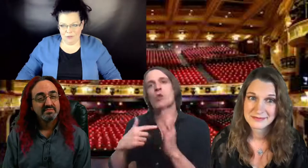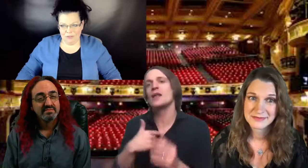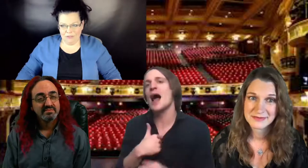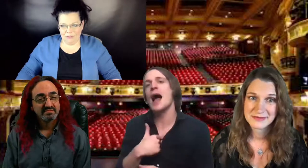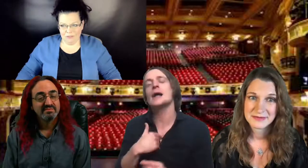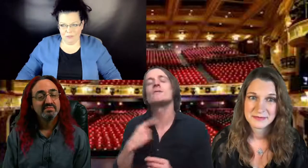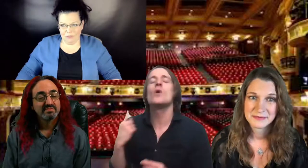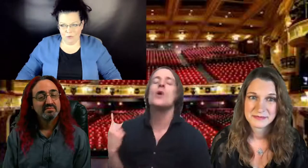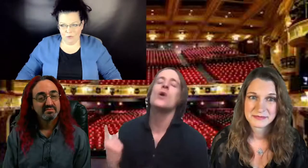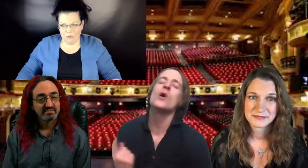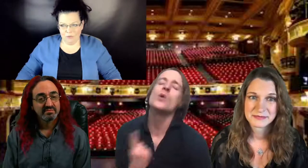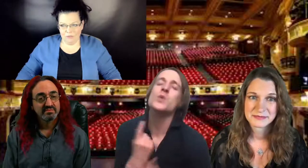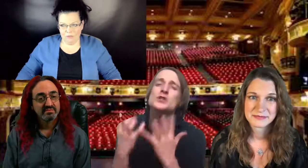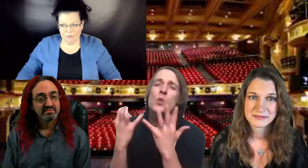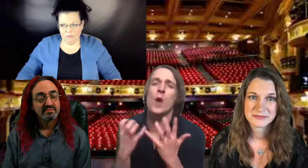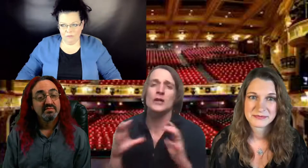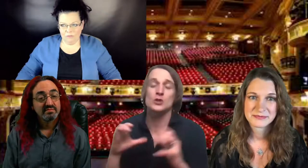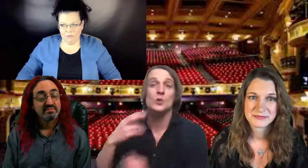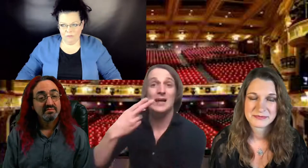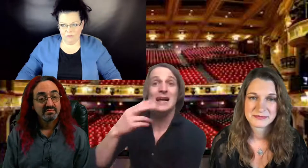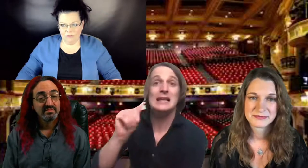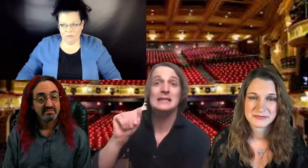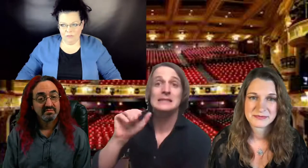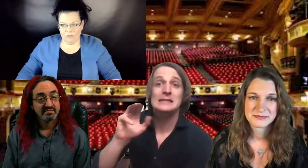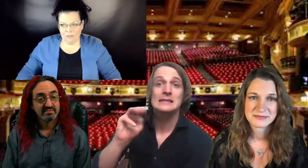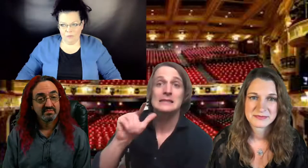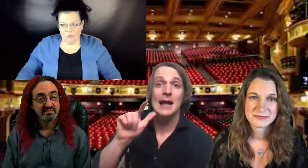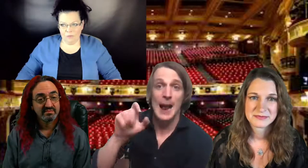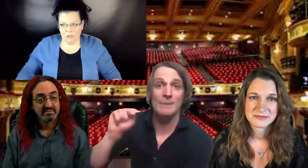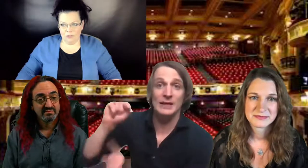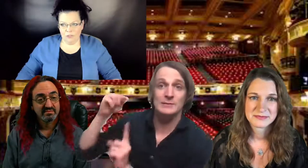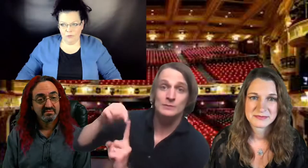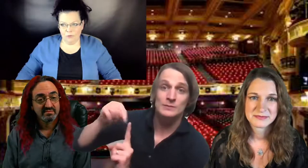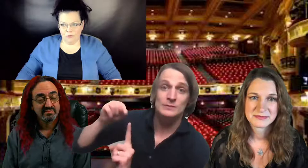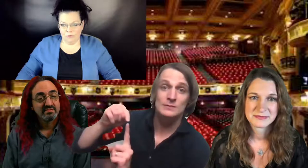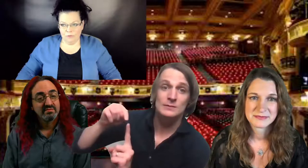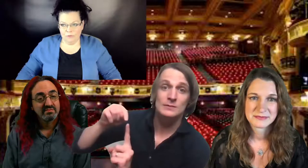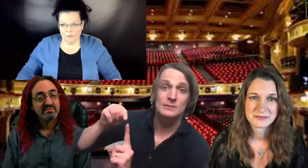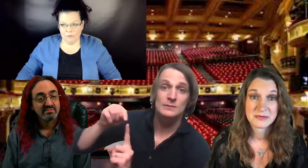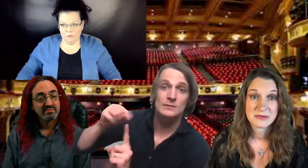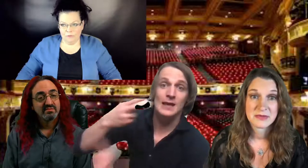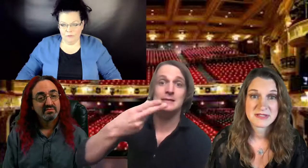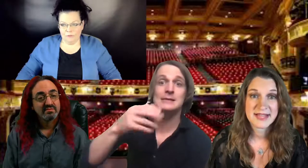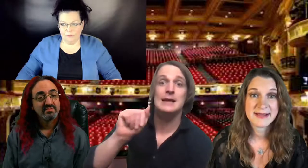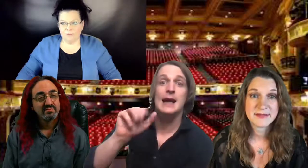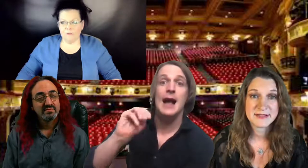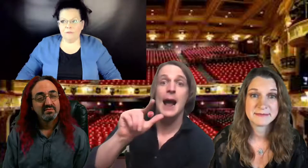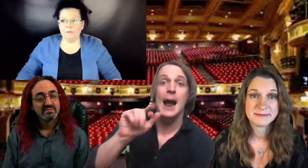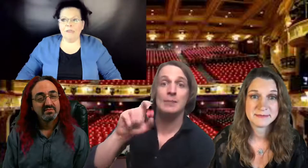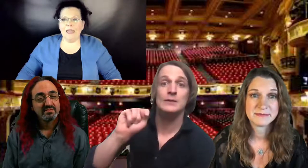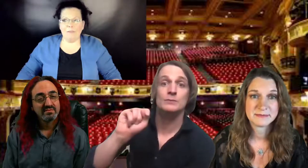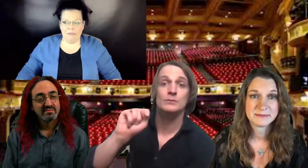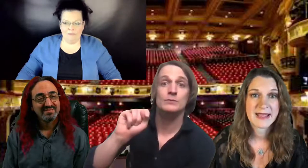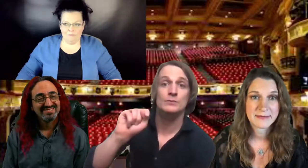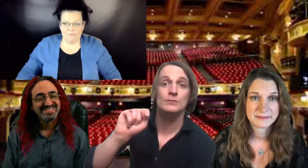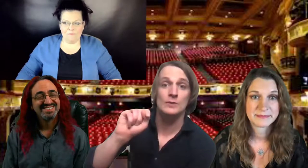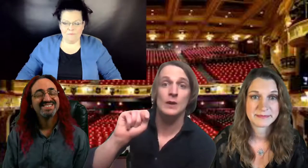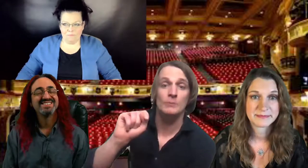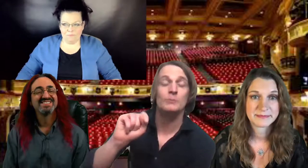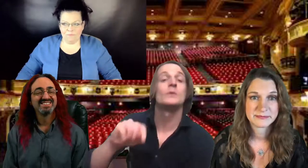a story. There is a role that I've always wanted to do. It's Hamlet.